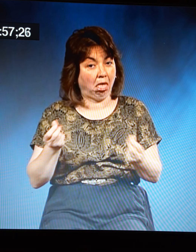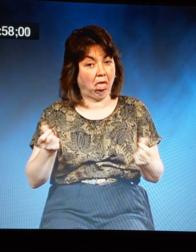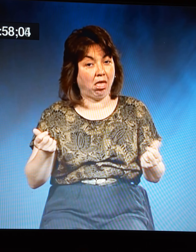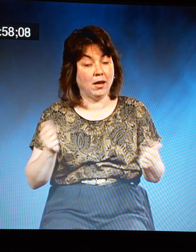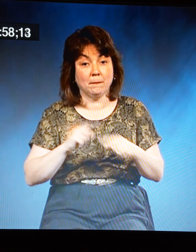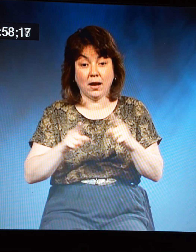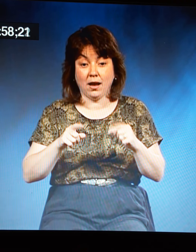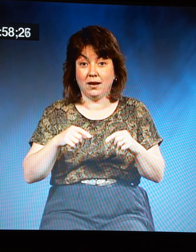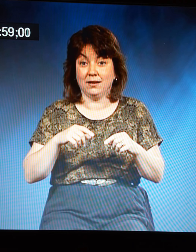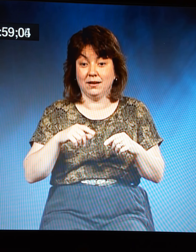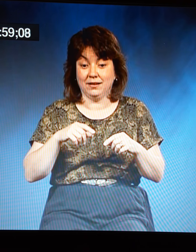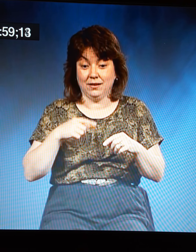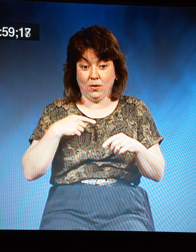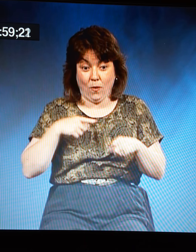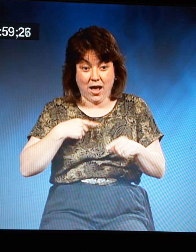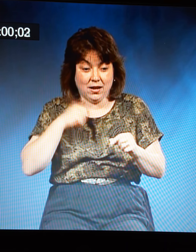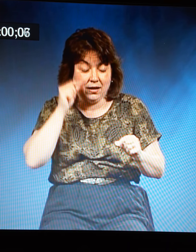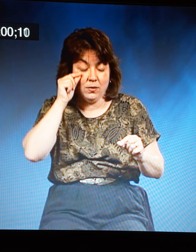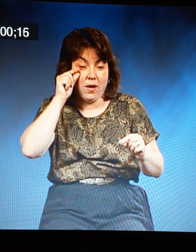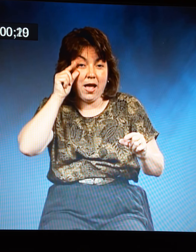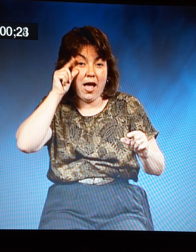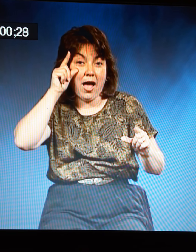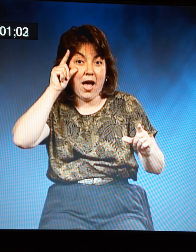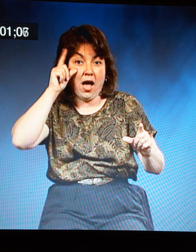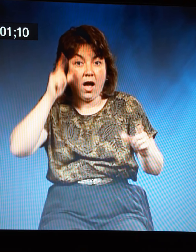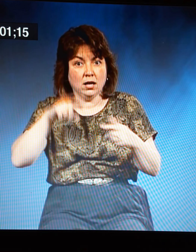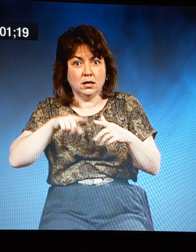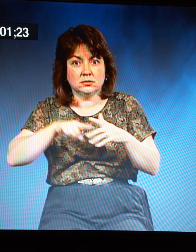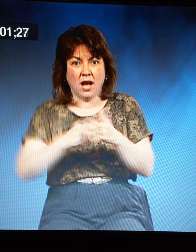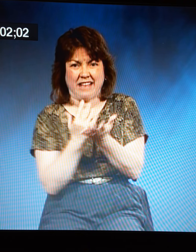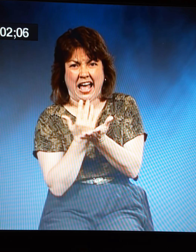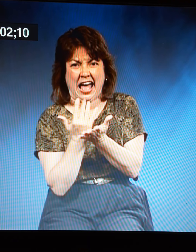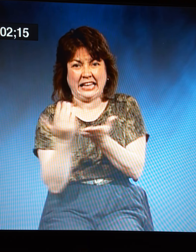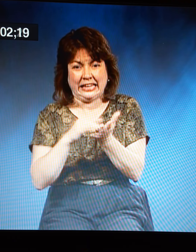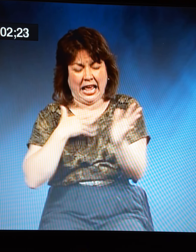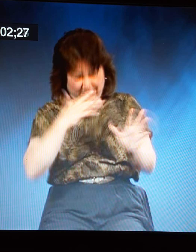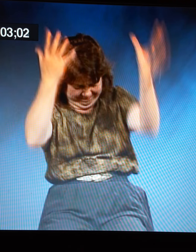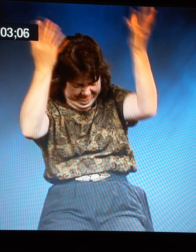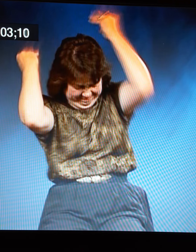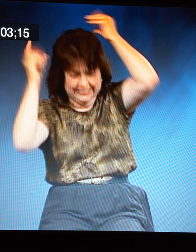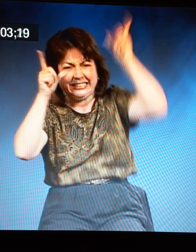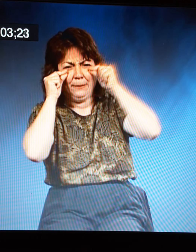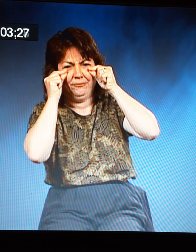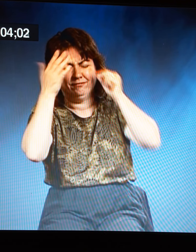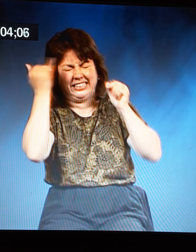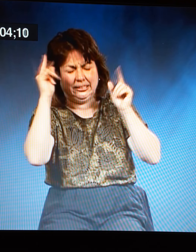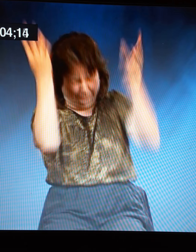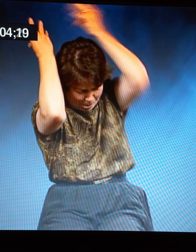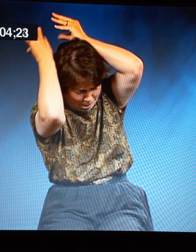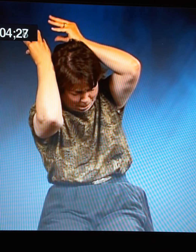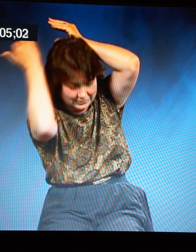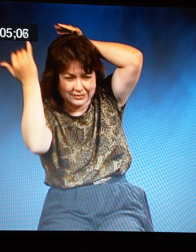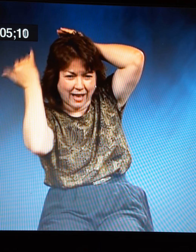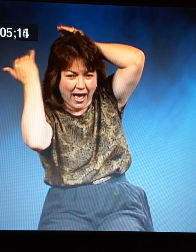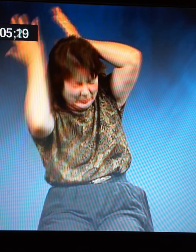Around 12.30, 1 in the morning, it felt like the burning had stopped, so I took my hands out and the burning